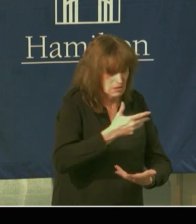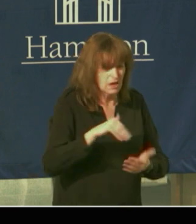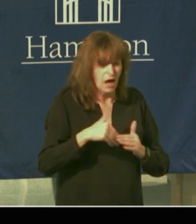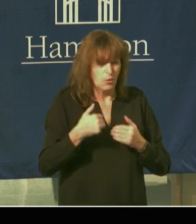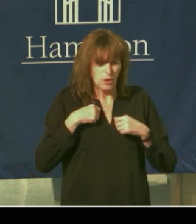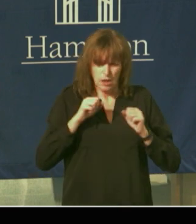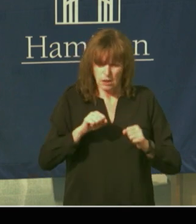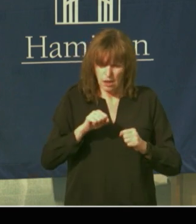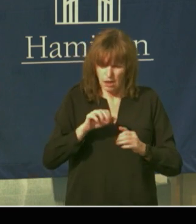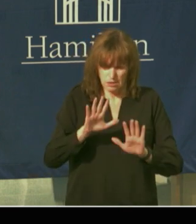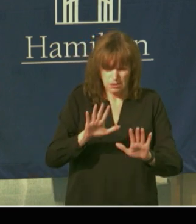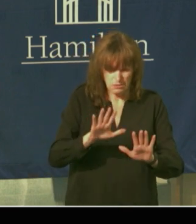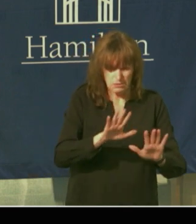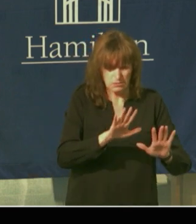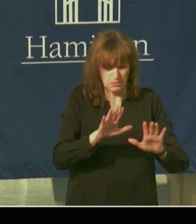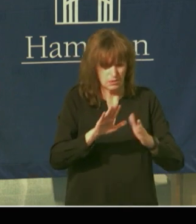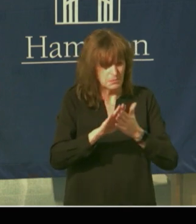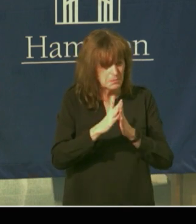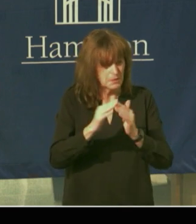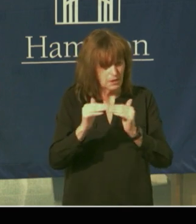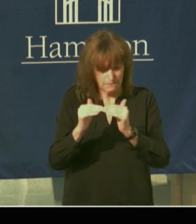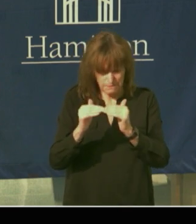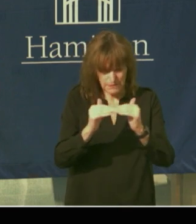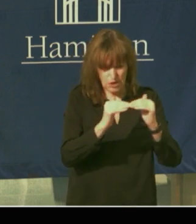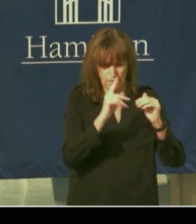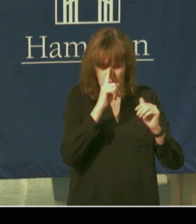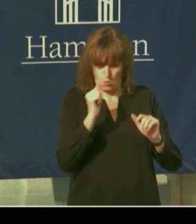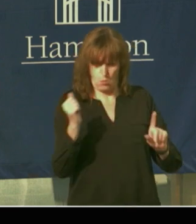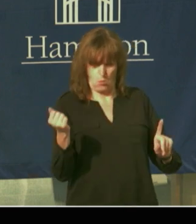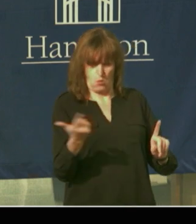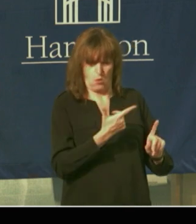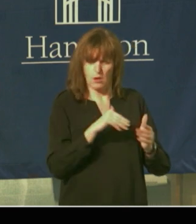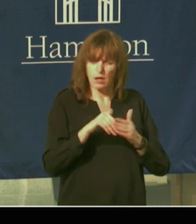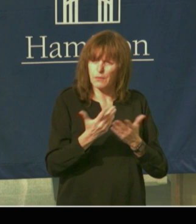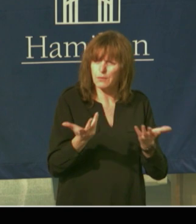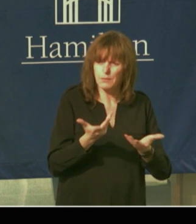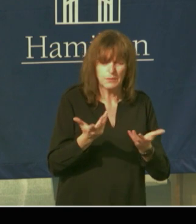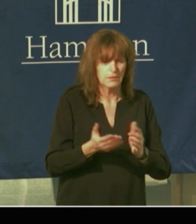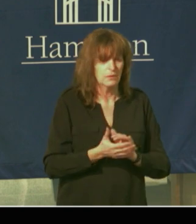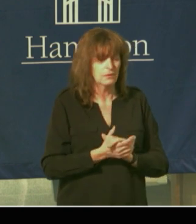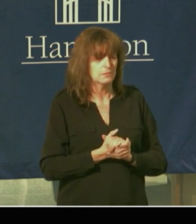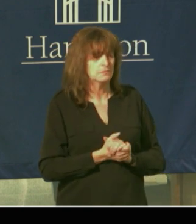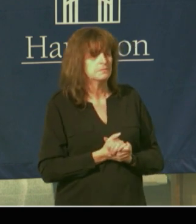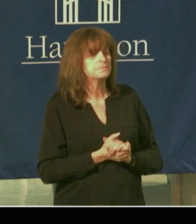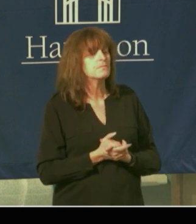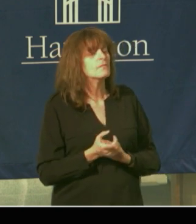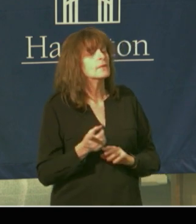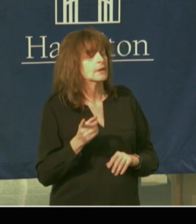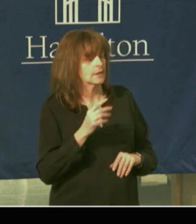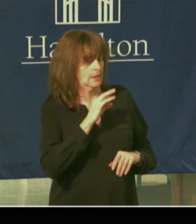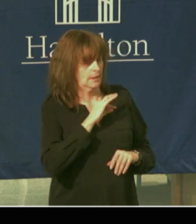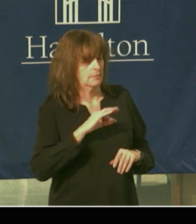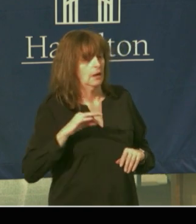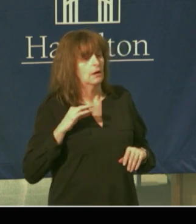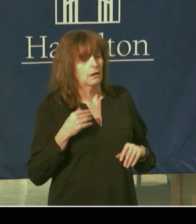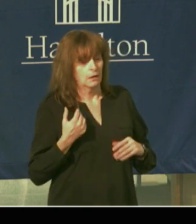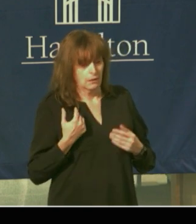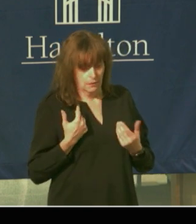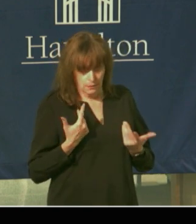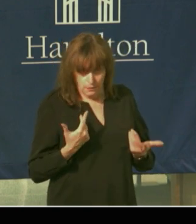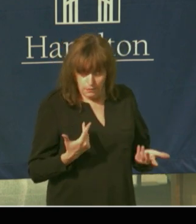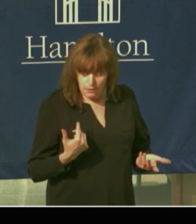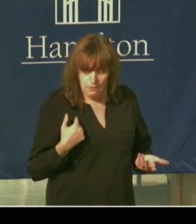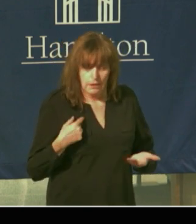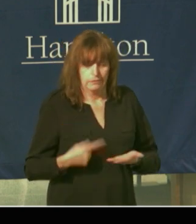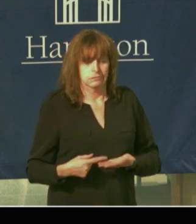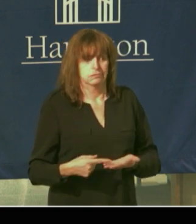these materials? Yeah, I mean, we've talked about that often, Mike, and, as I said at the outset, hoarding isn't